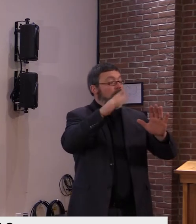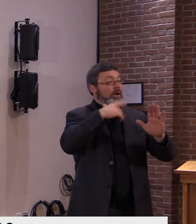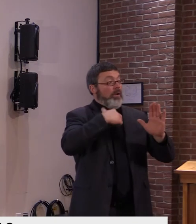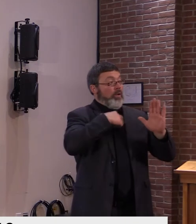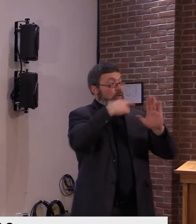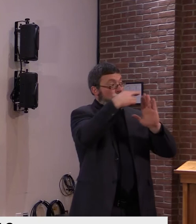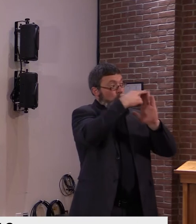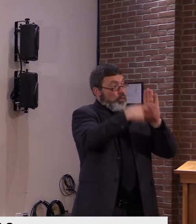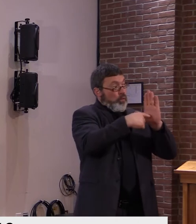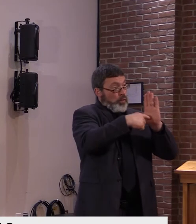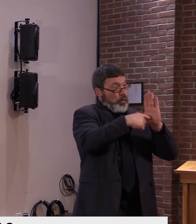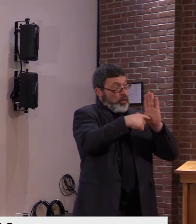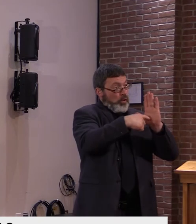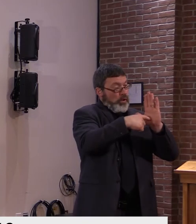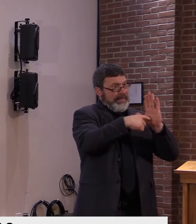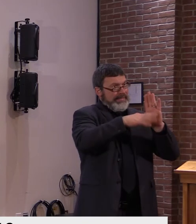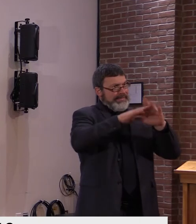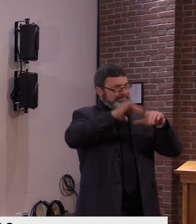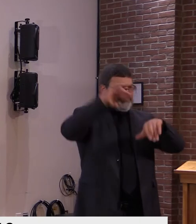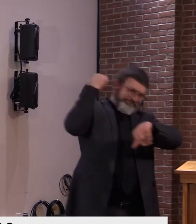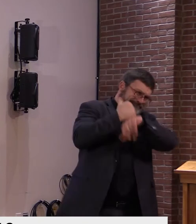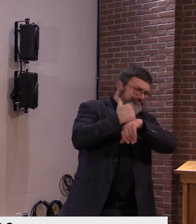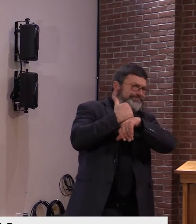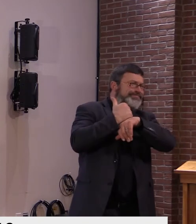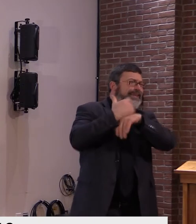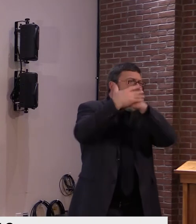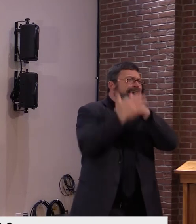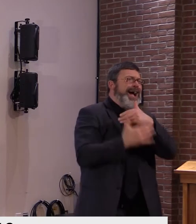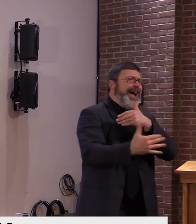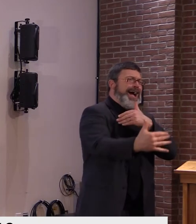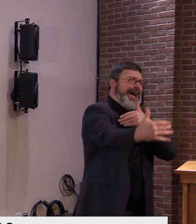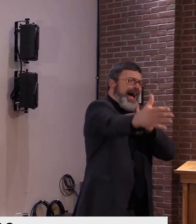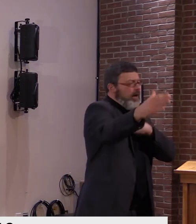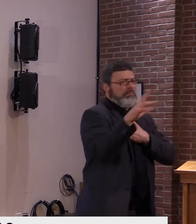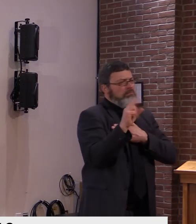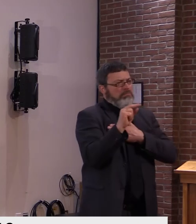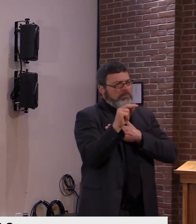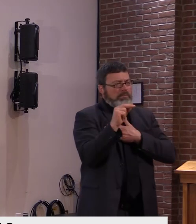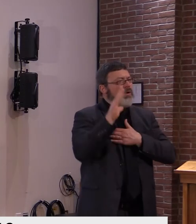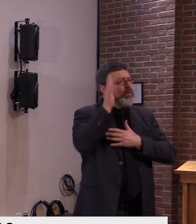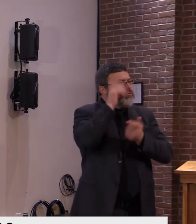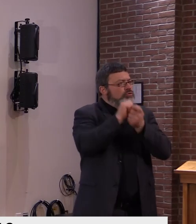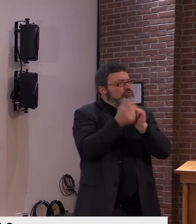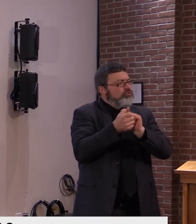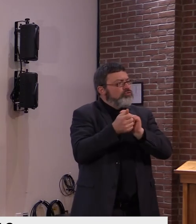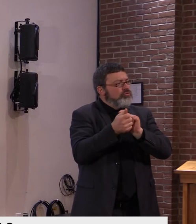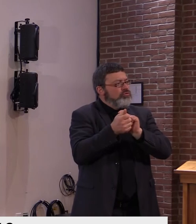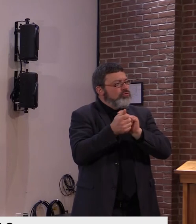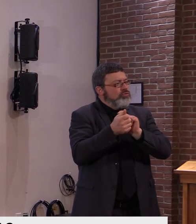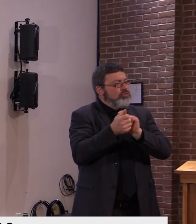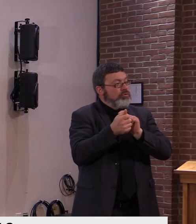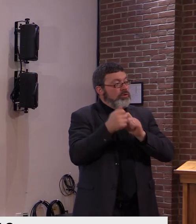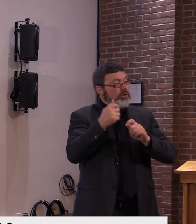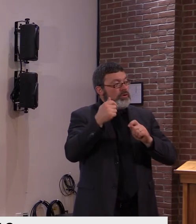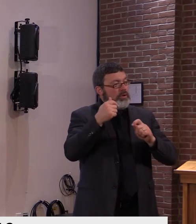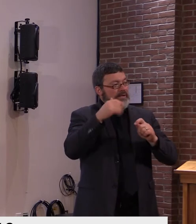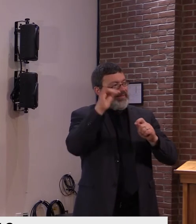least where we were before this increase in number of cases came into